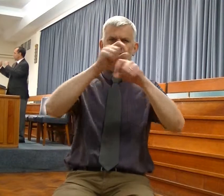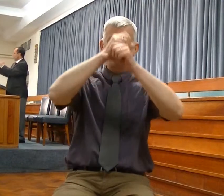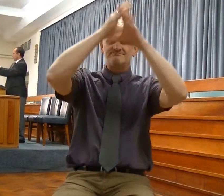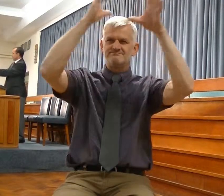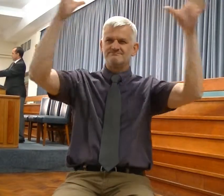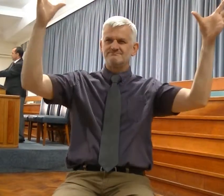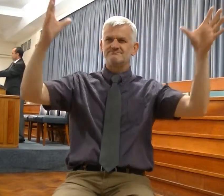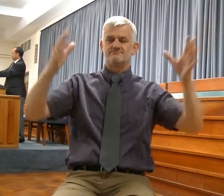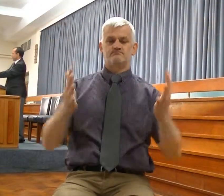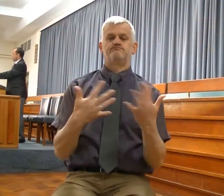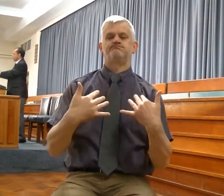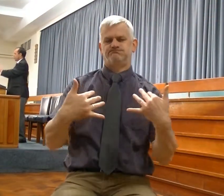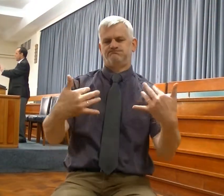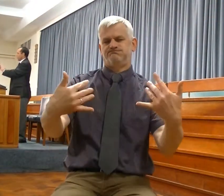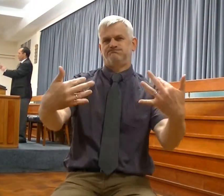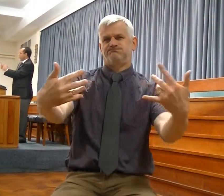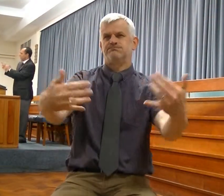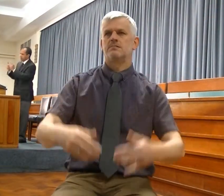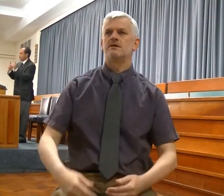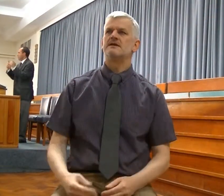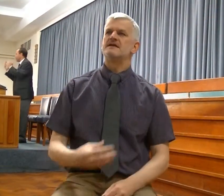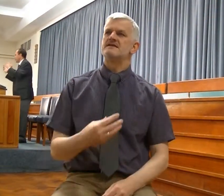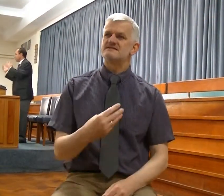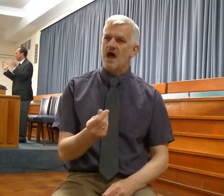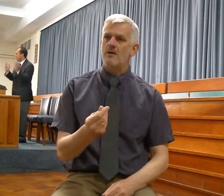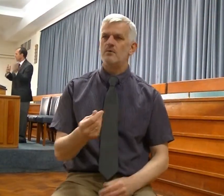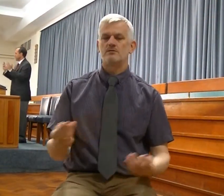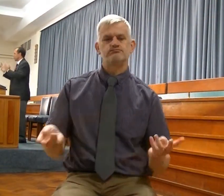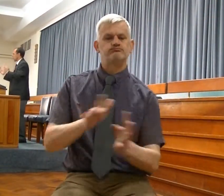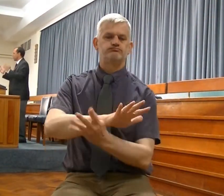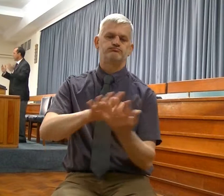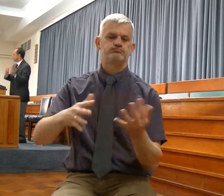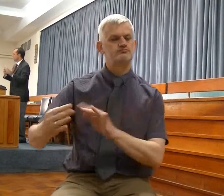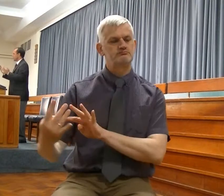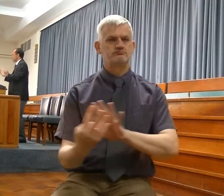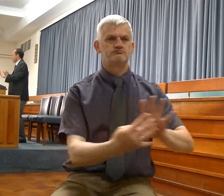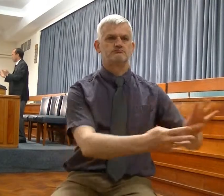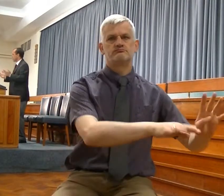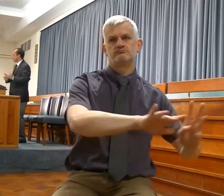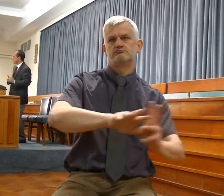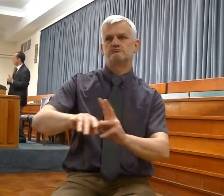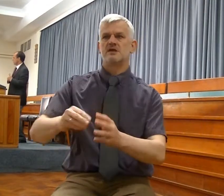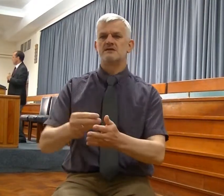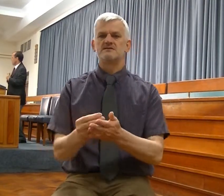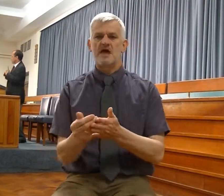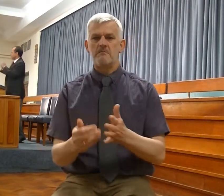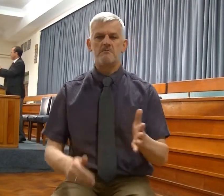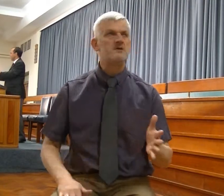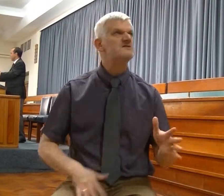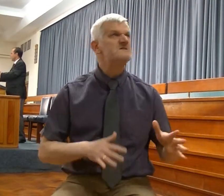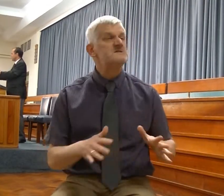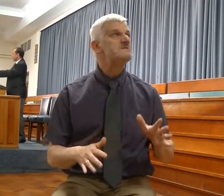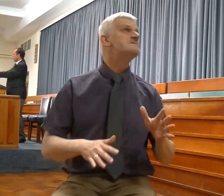by. Some were standing by the cross. Some were moving their head. They were so disappointed in